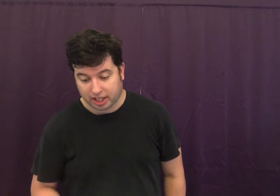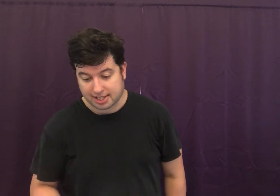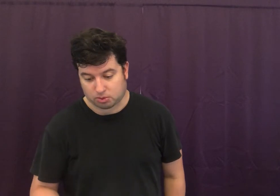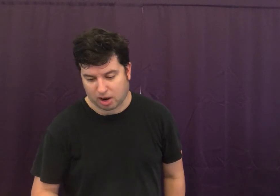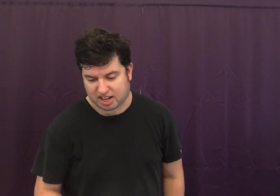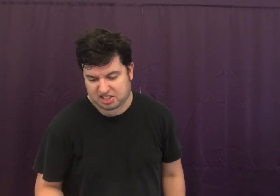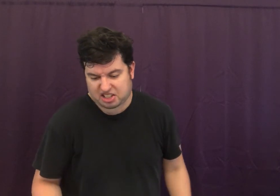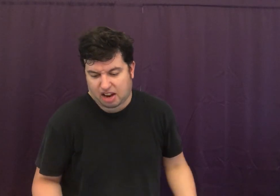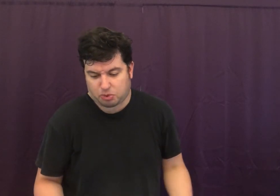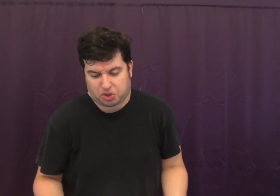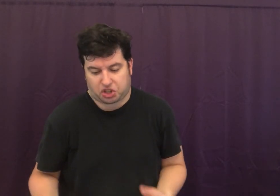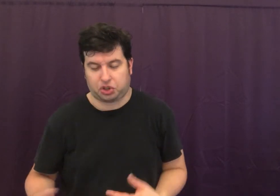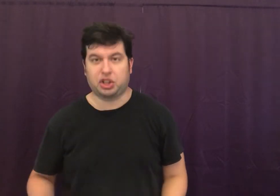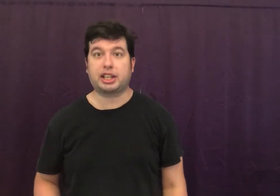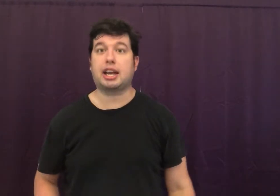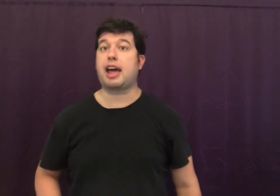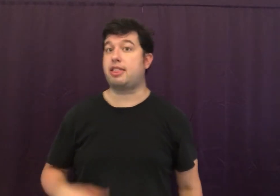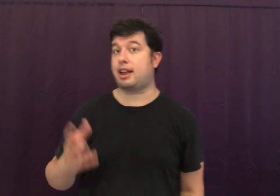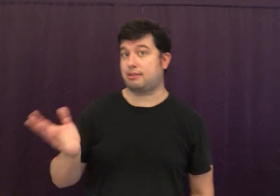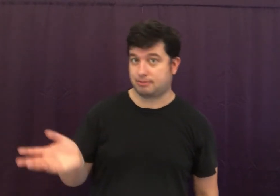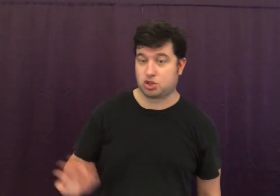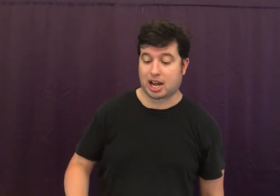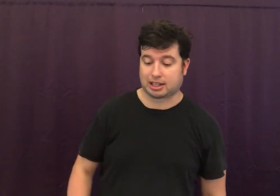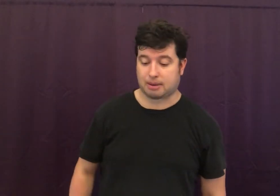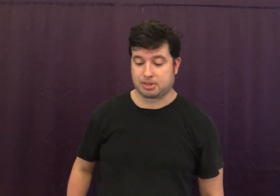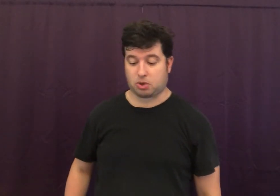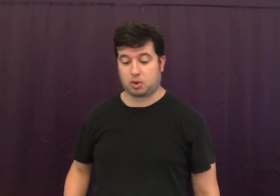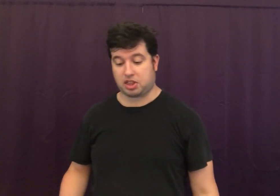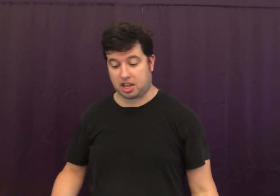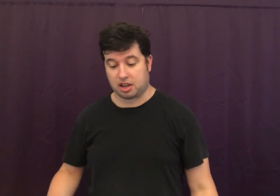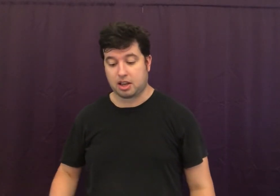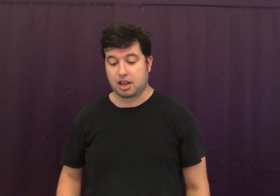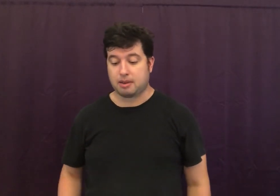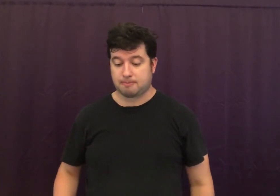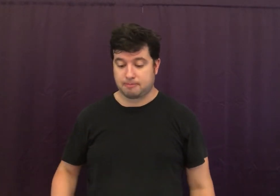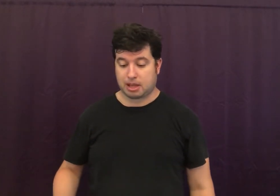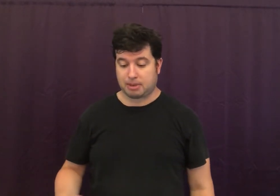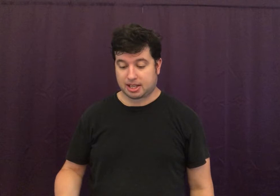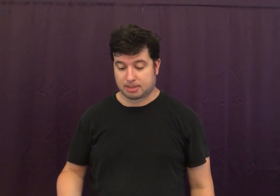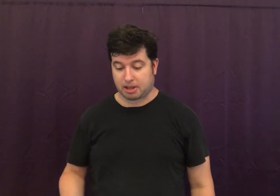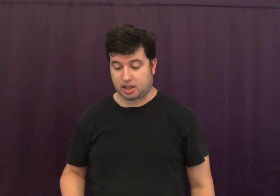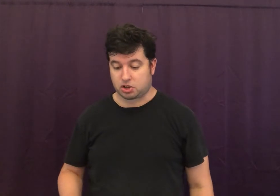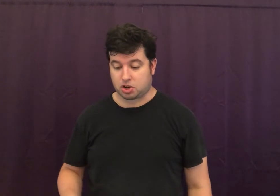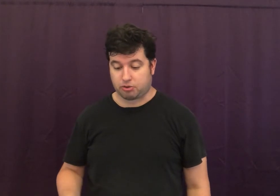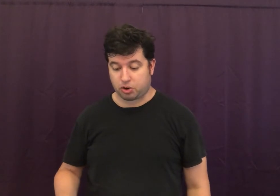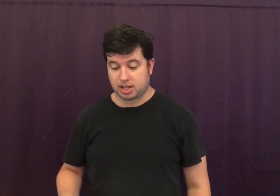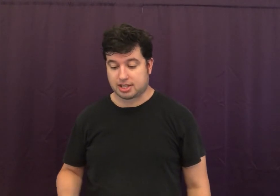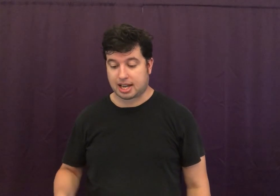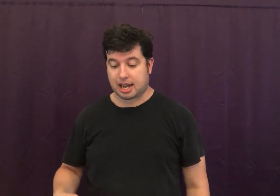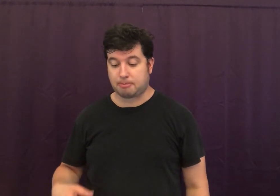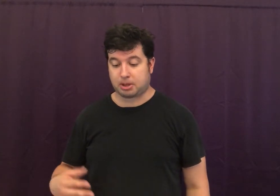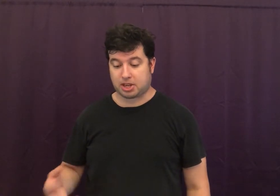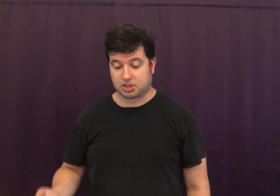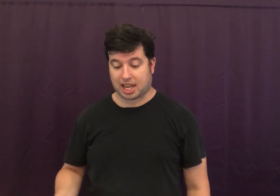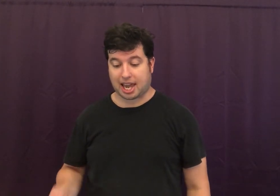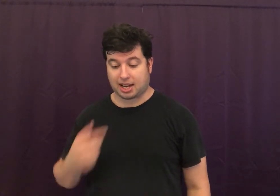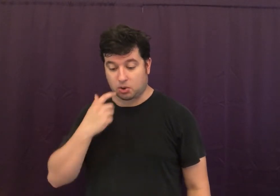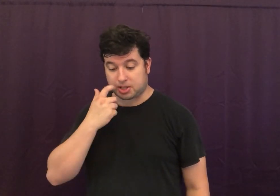Is it rotted? Is it covered with gook? And then Jack comes in with the, let me explain. There's no foot inside, but there's candy, or